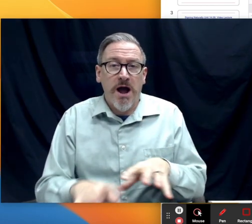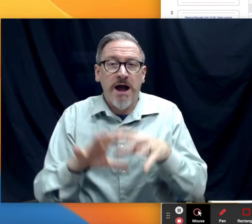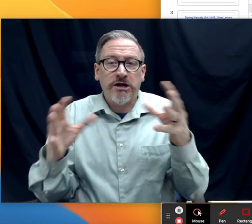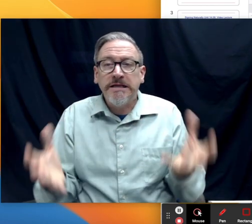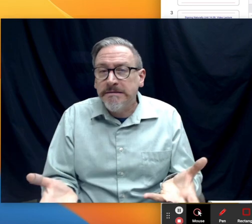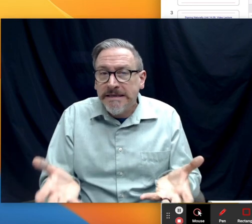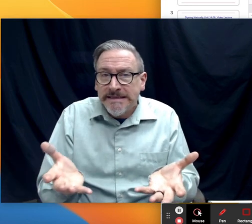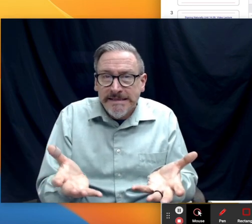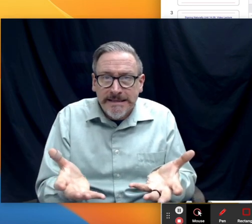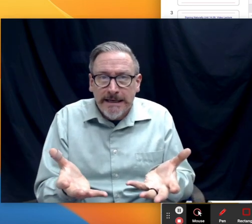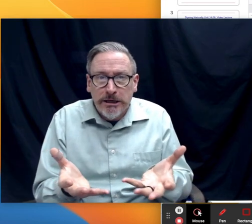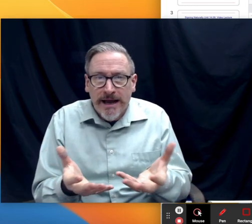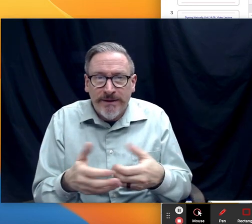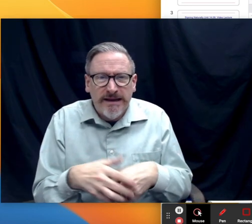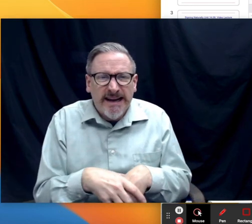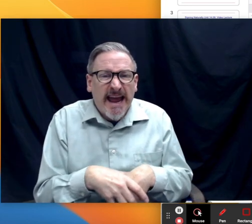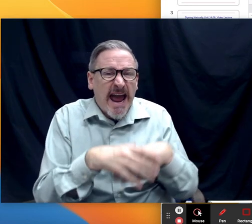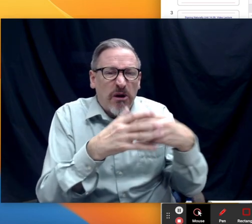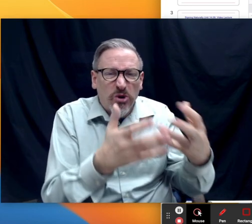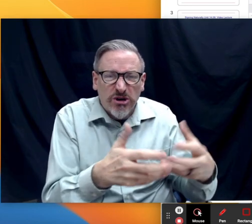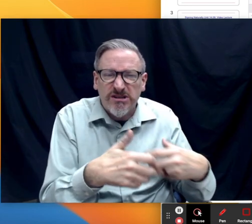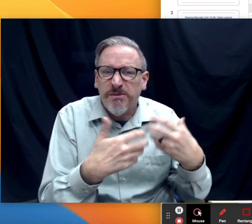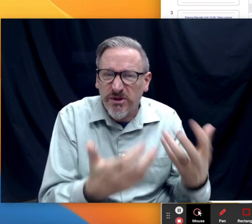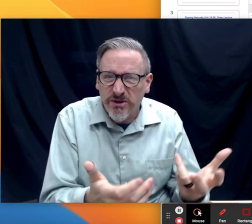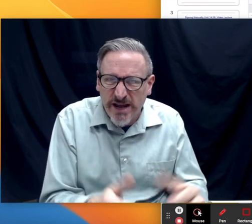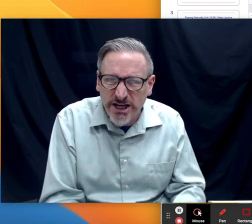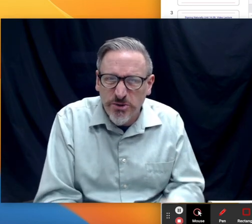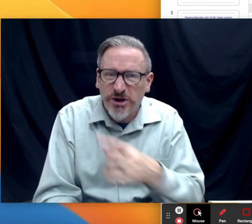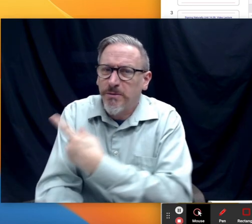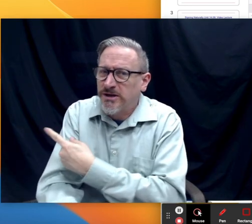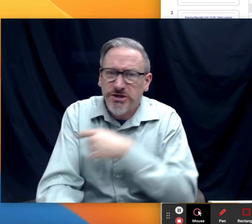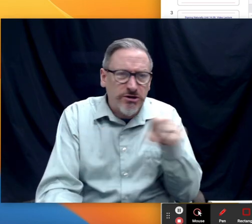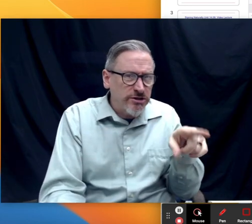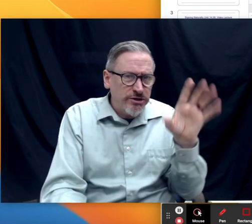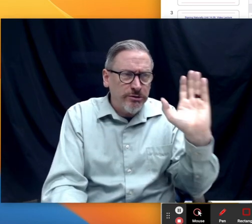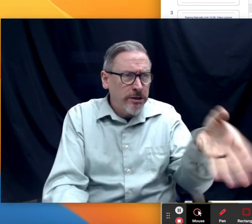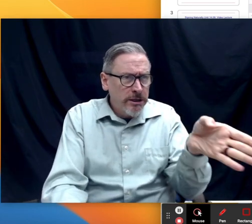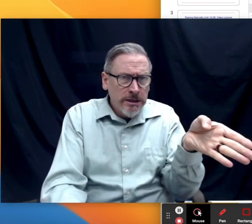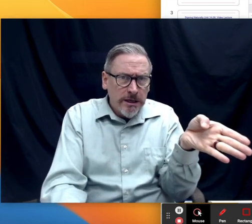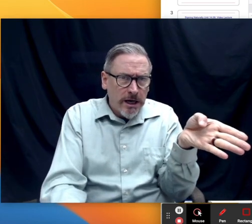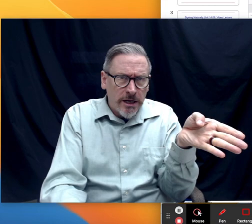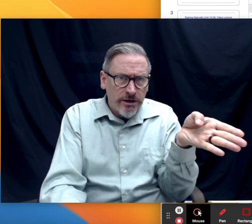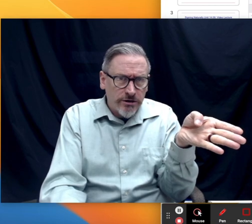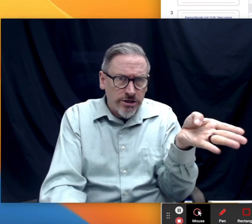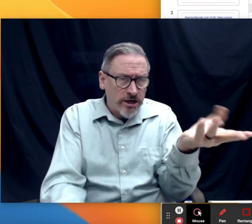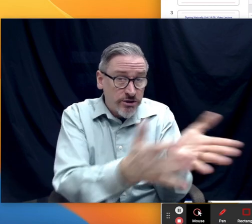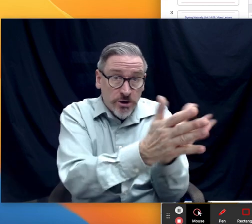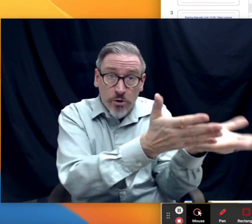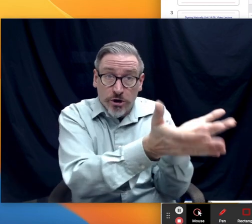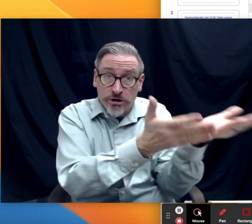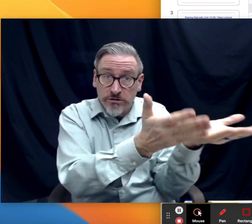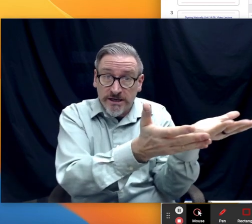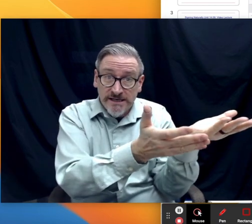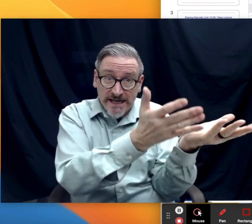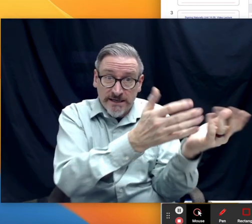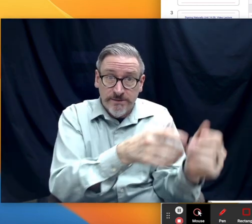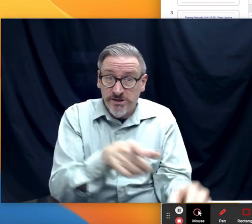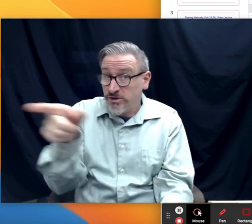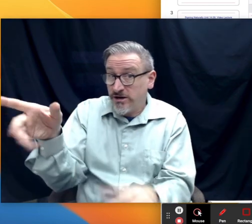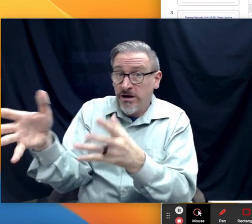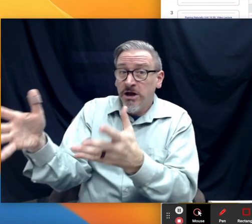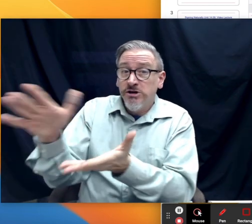So clearly this is a dialogue happening like at work or some other location where you're about to turn to, you're talking to a coworker and